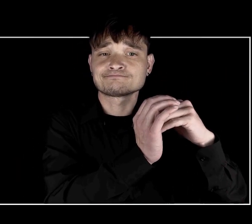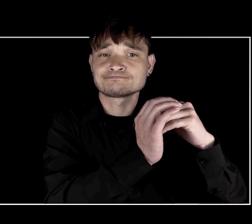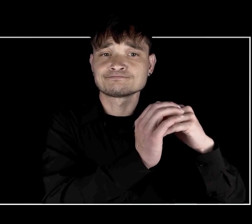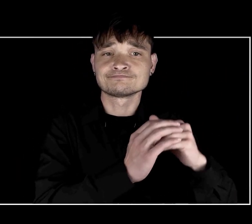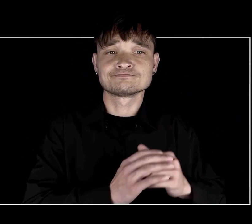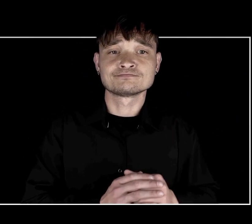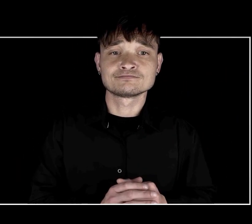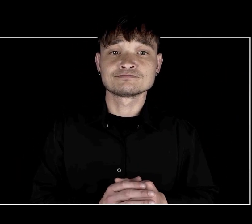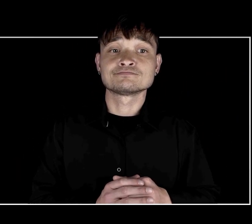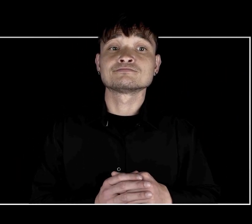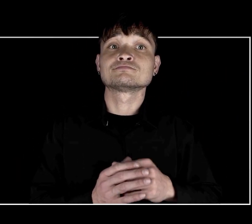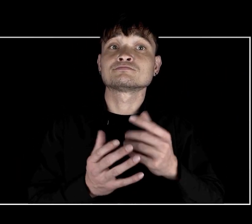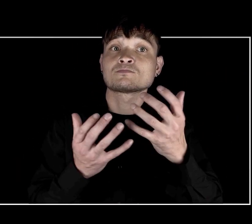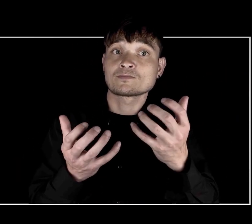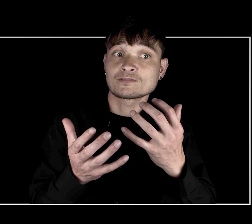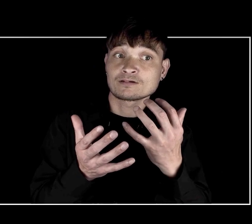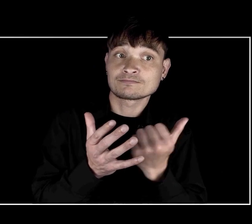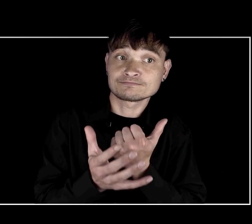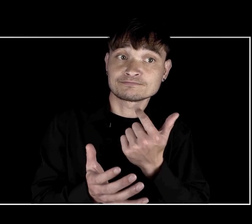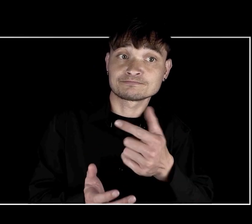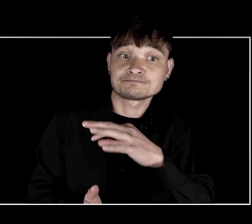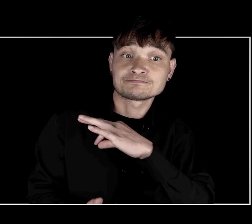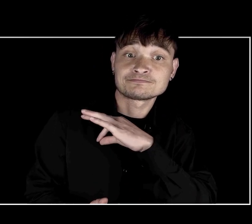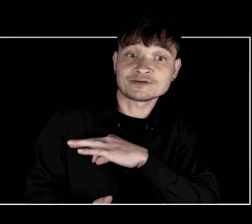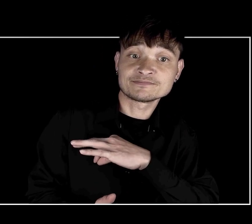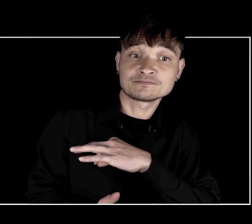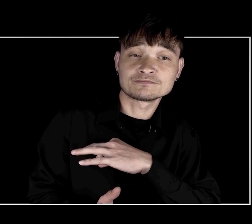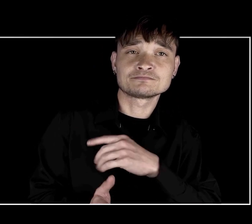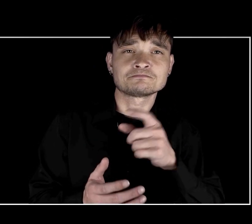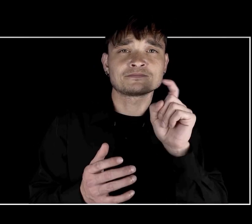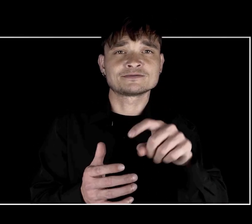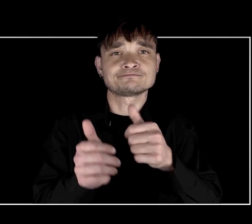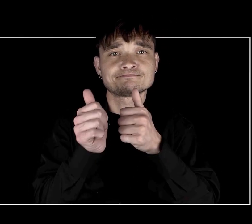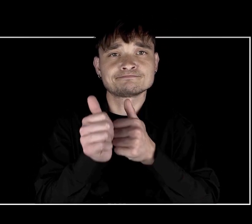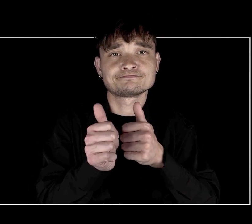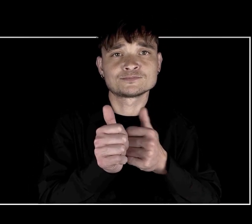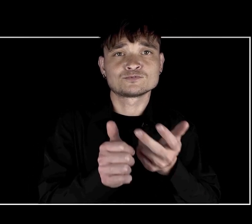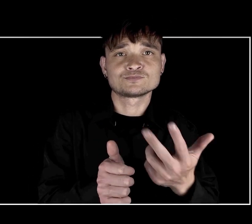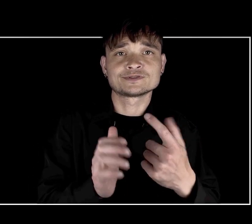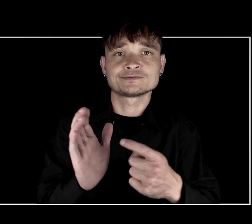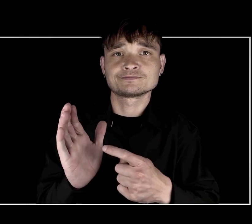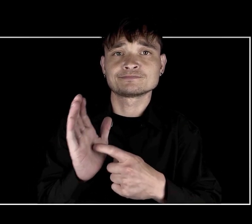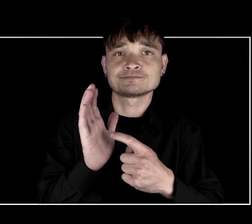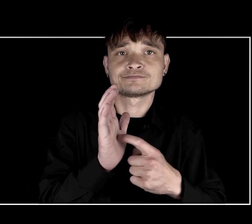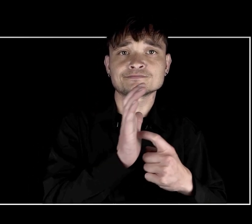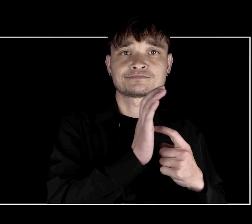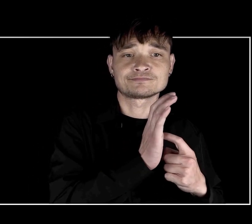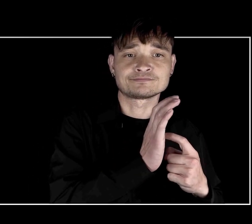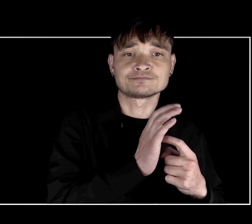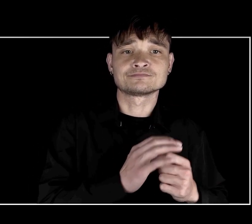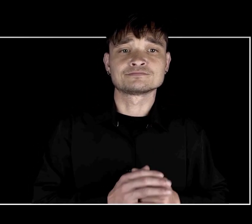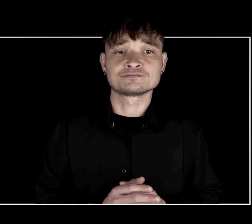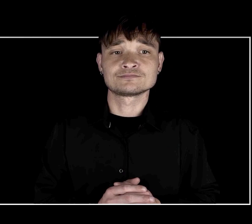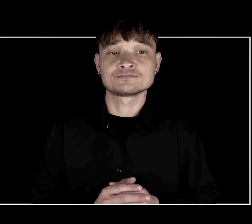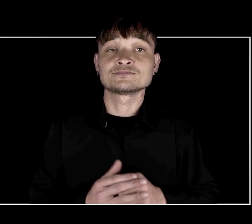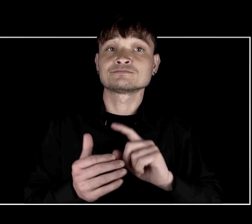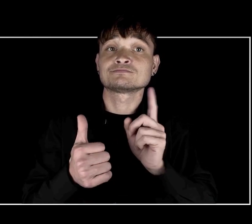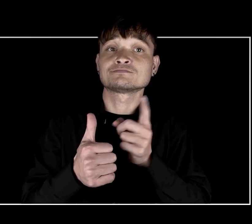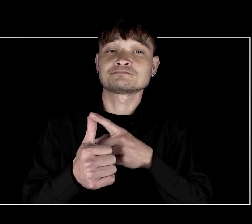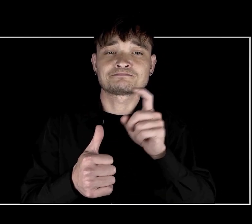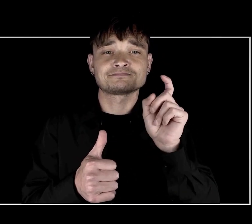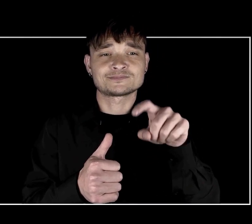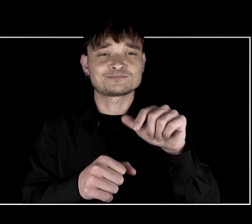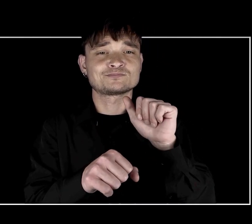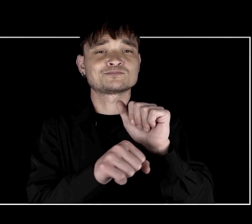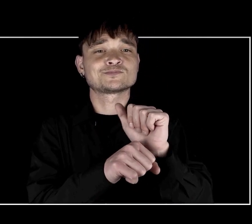To get unemployment insurance benefits, there are 3 main requirements. First, you need to have worked for